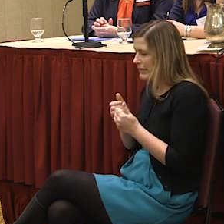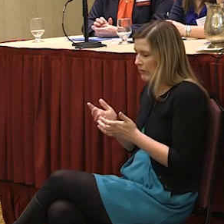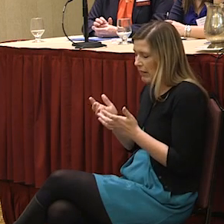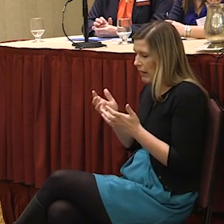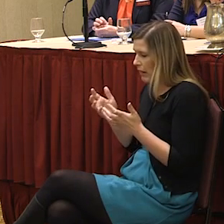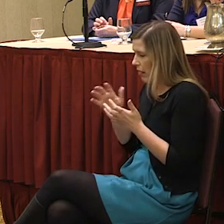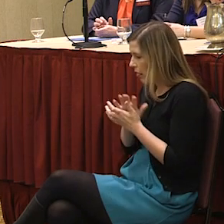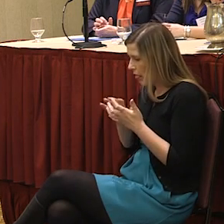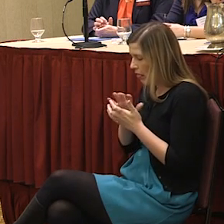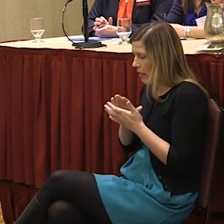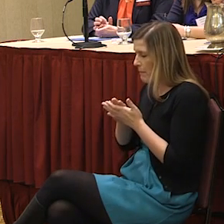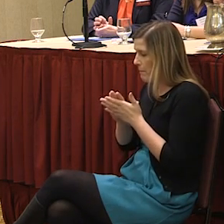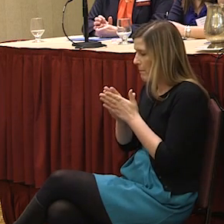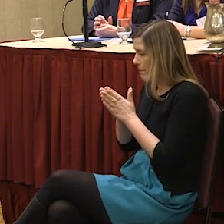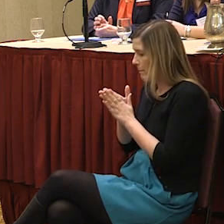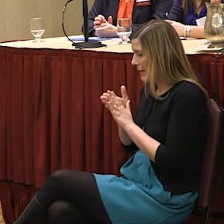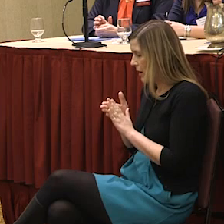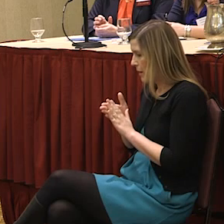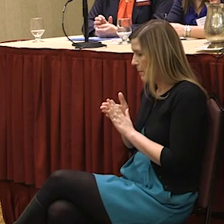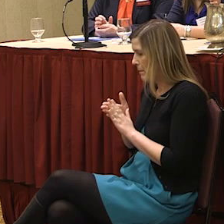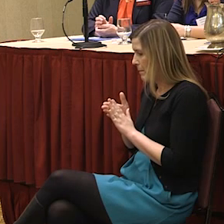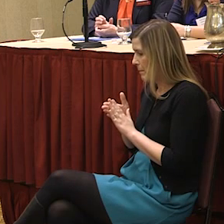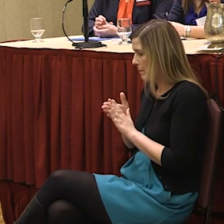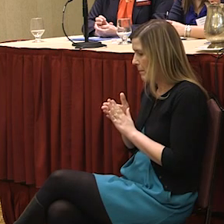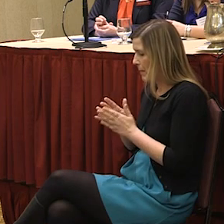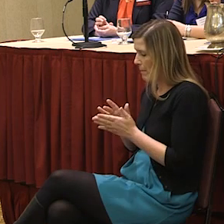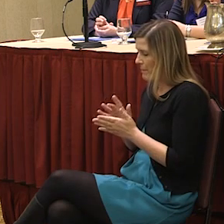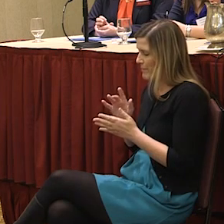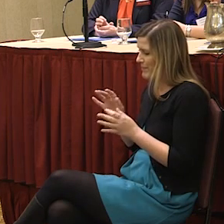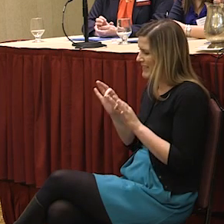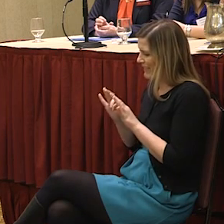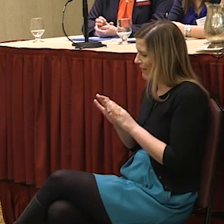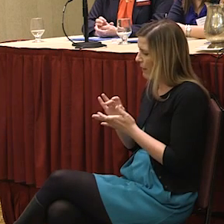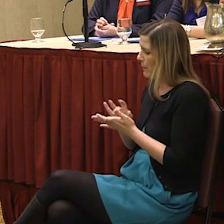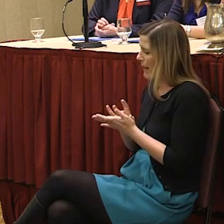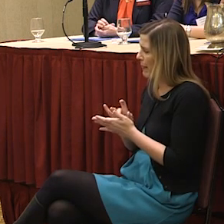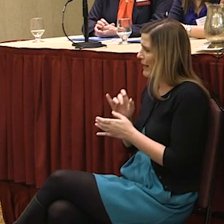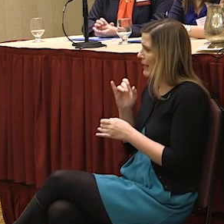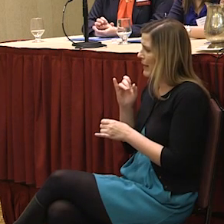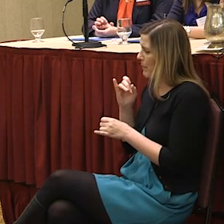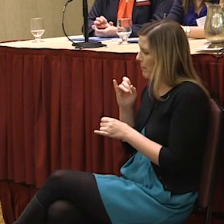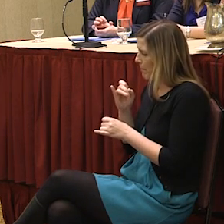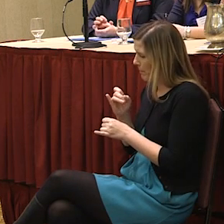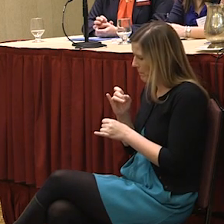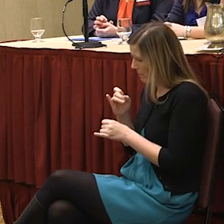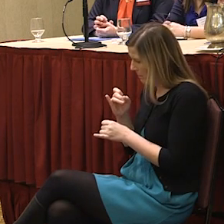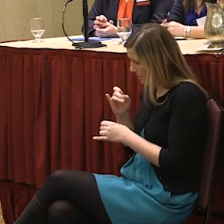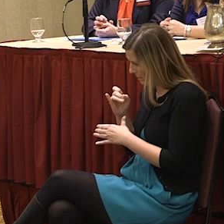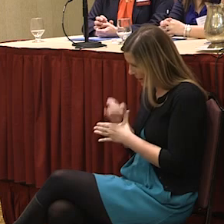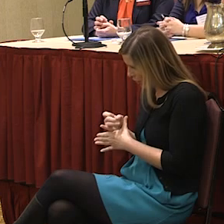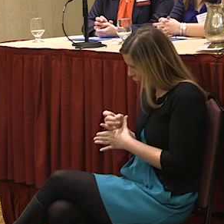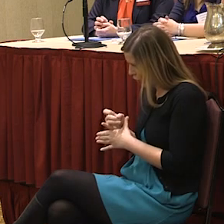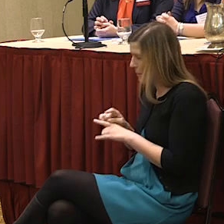escalated him to being significantly medically impaired at this point in time. But he had identified that he wanted to